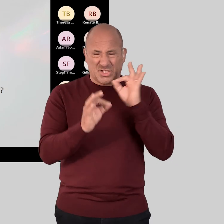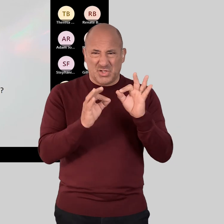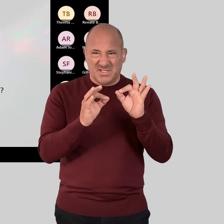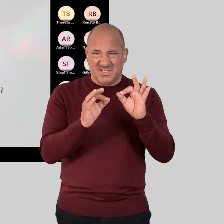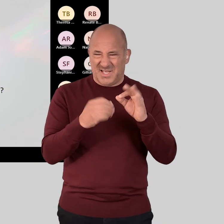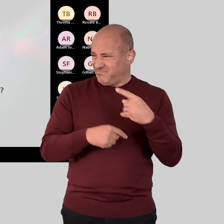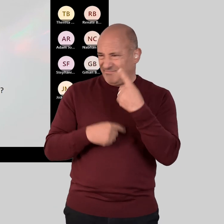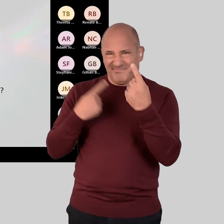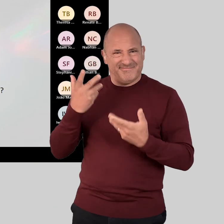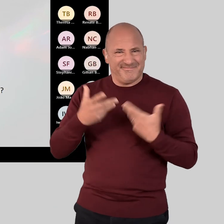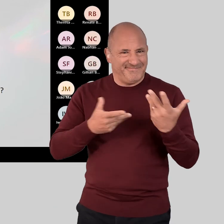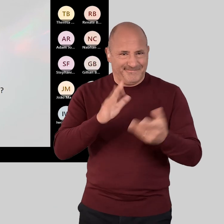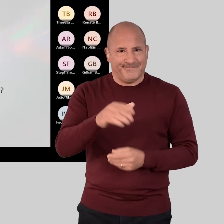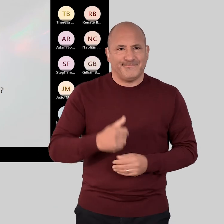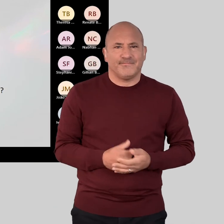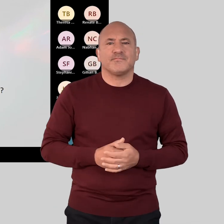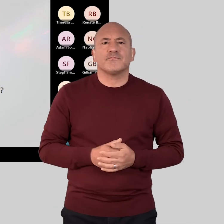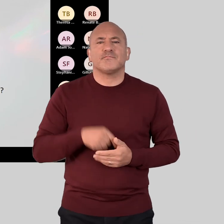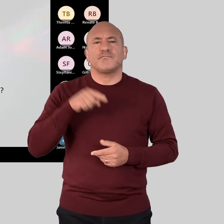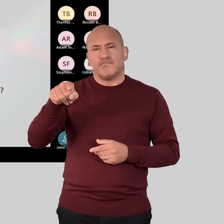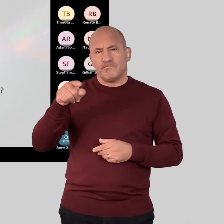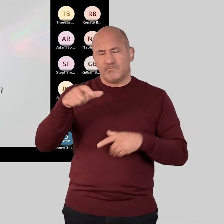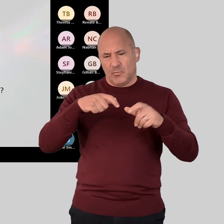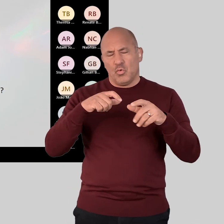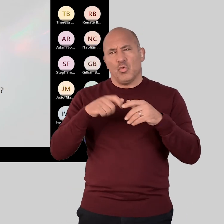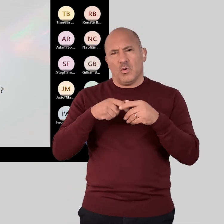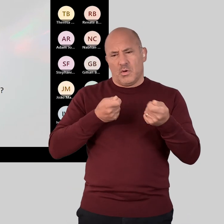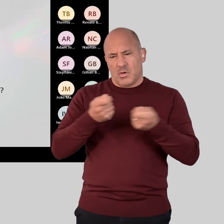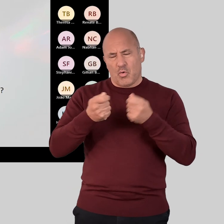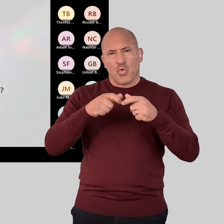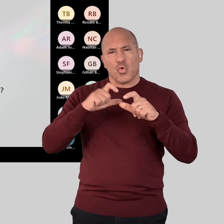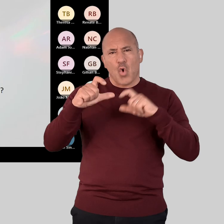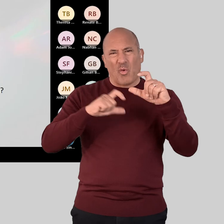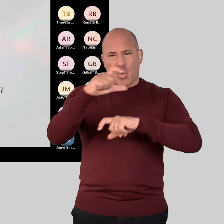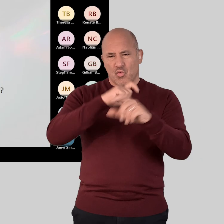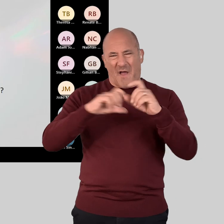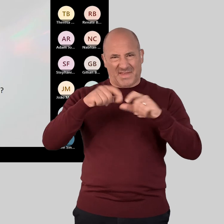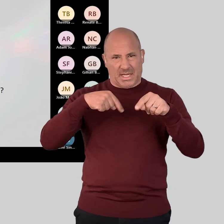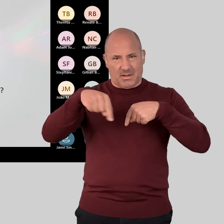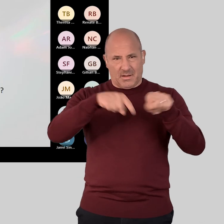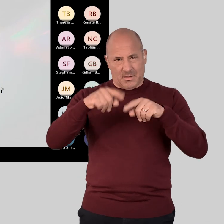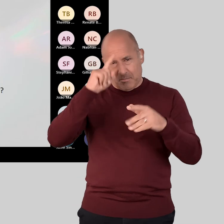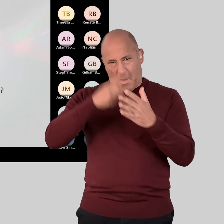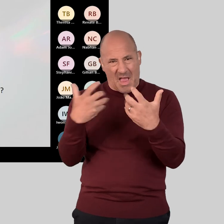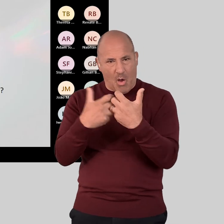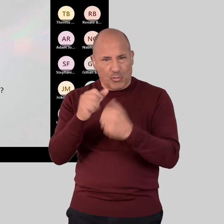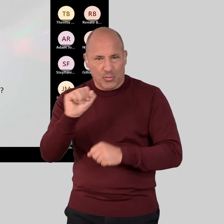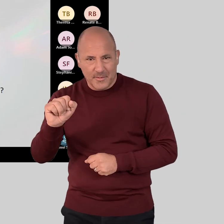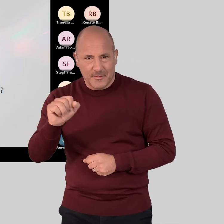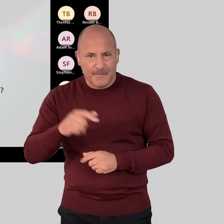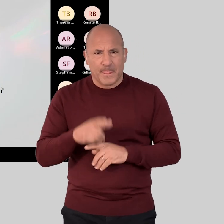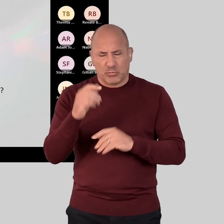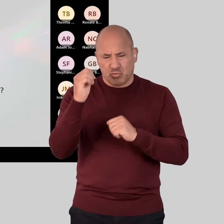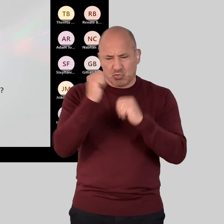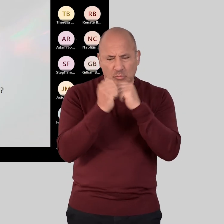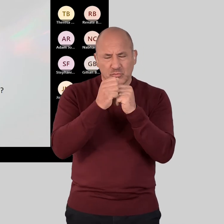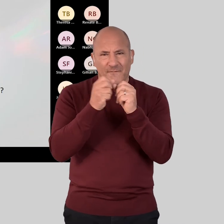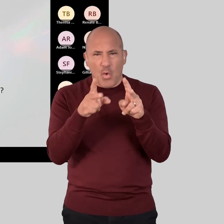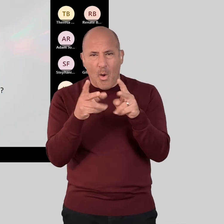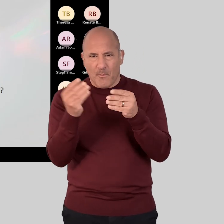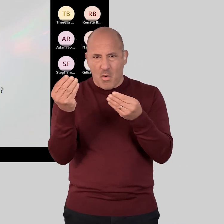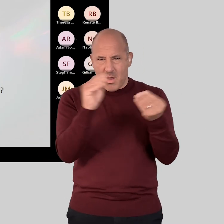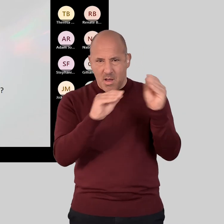So the questions, which won't be behind me, were how are choreographic decisions made? How